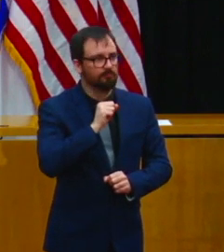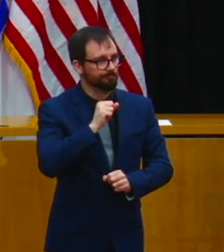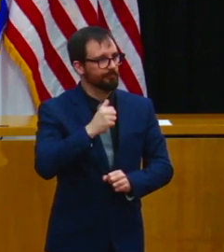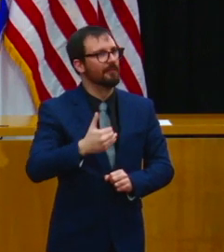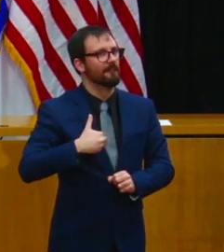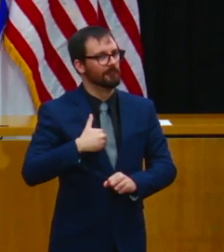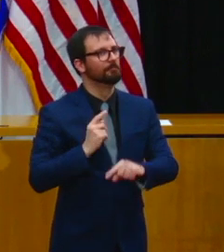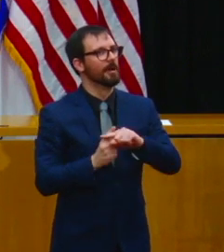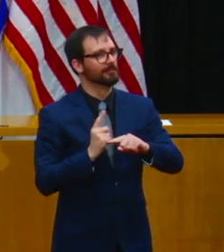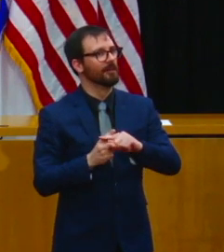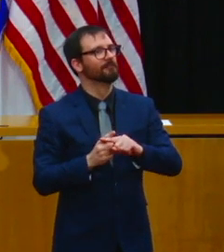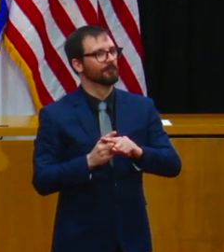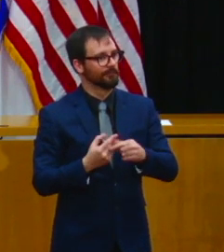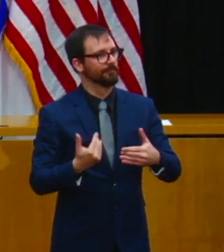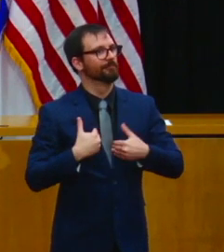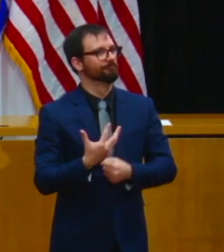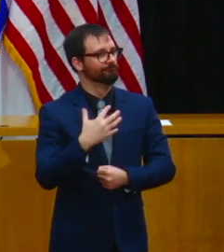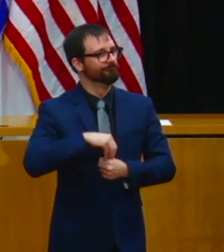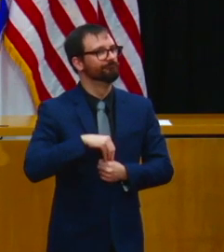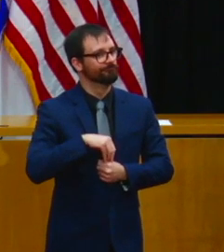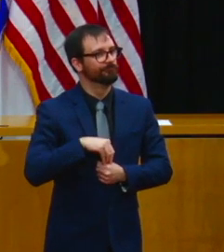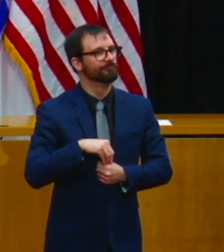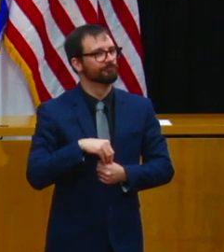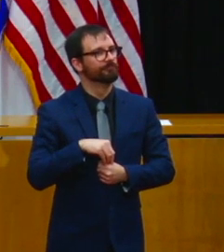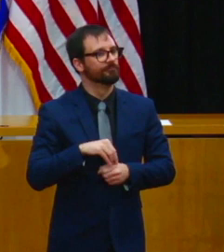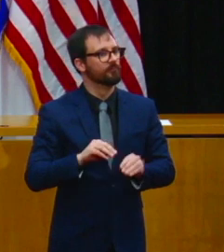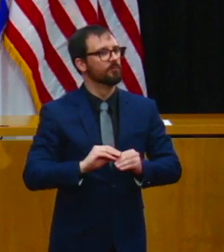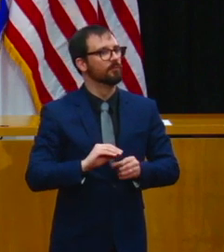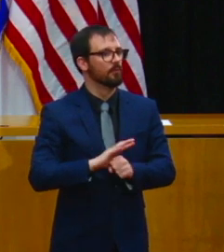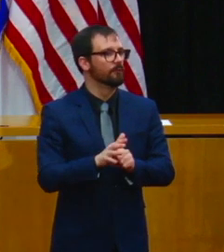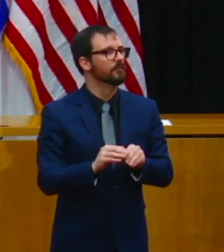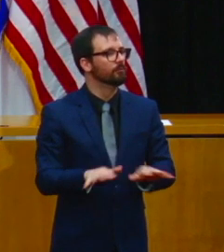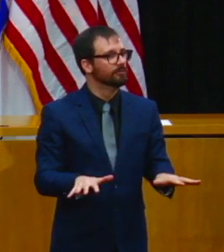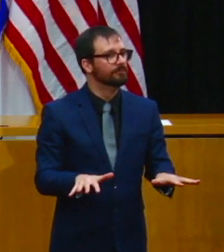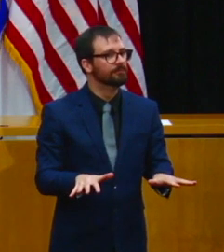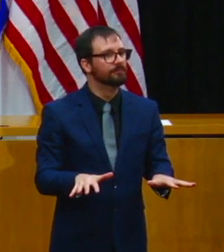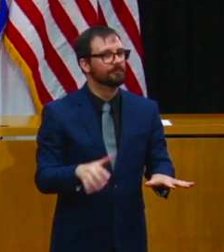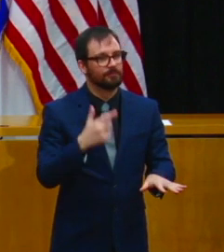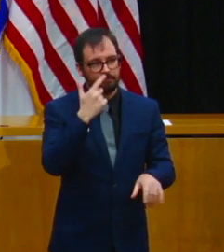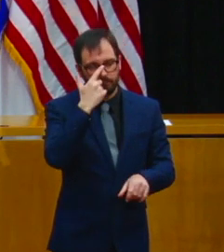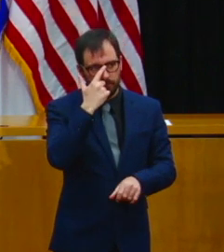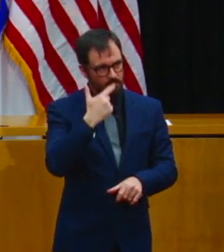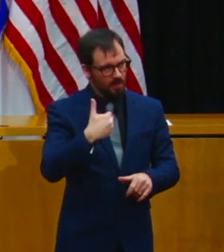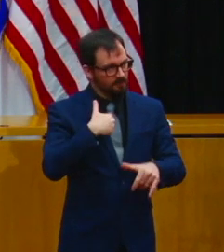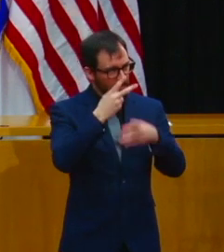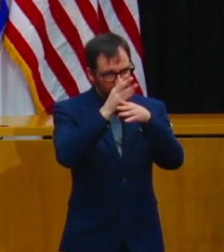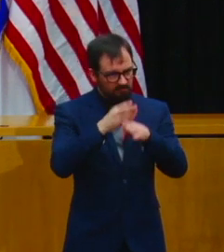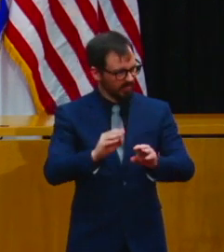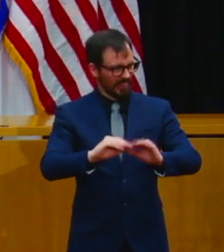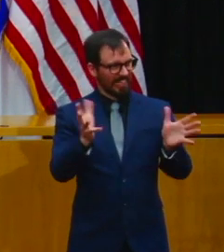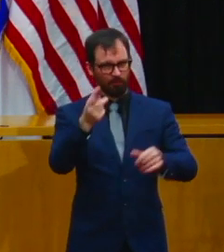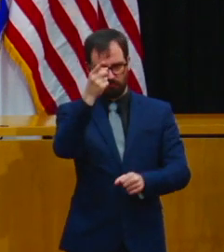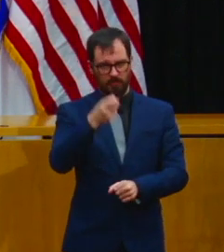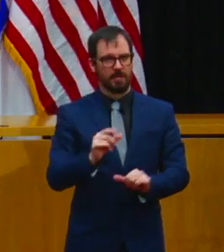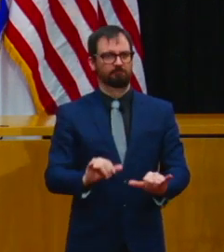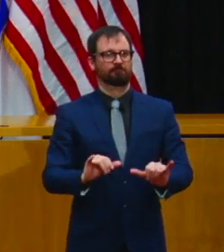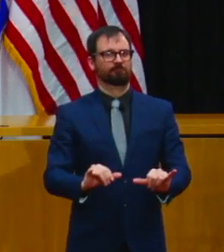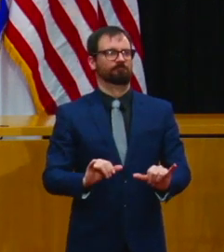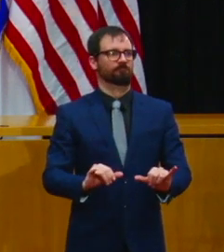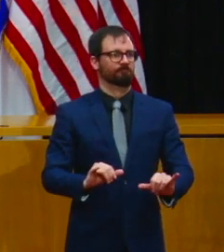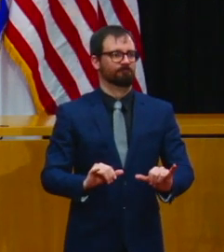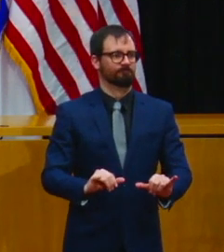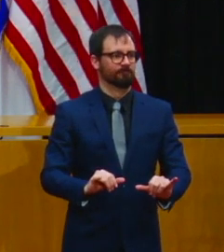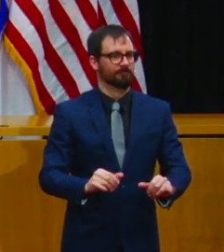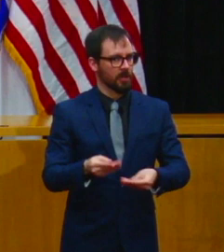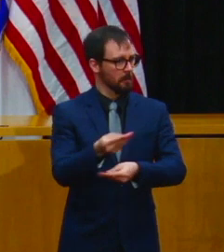to know. But, you know, if you share that kind of health information status about an individual, you also want to